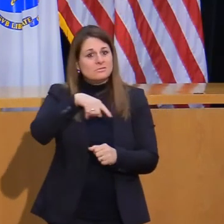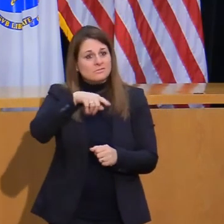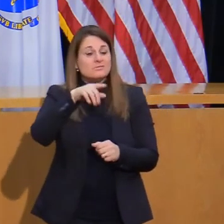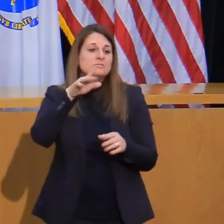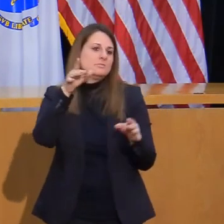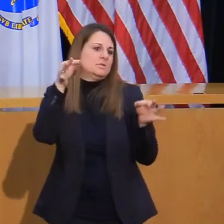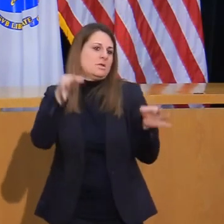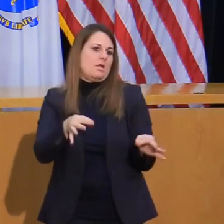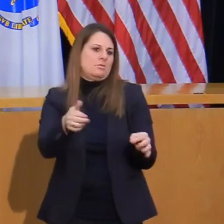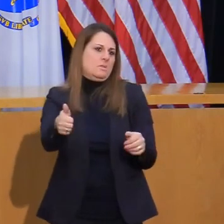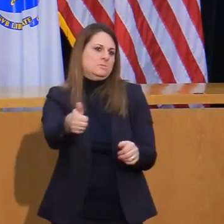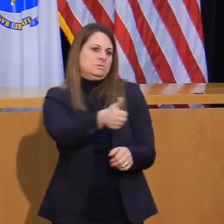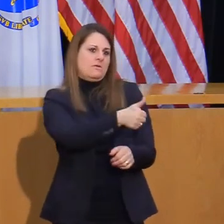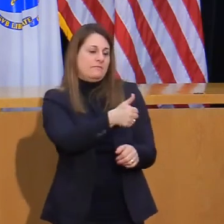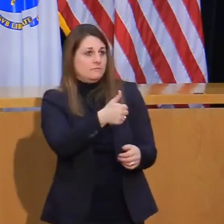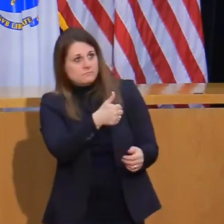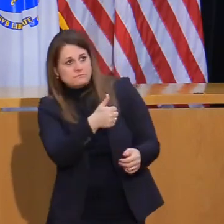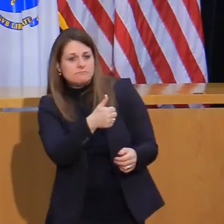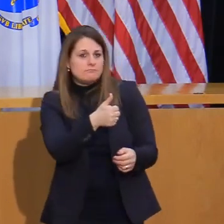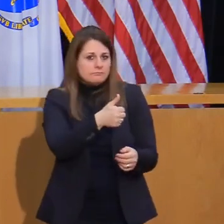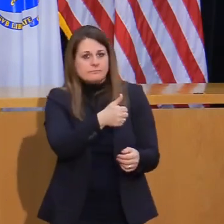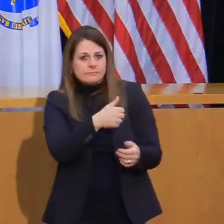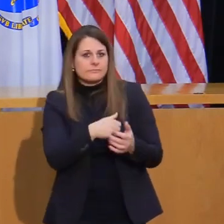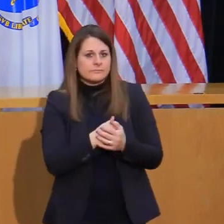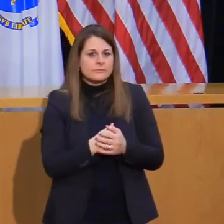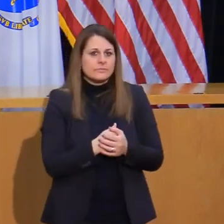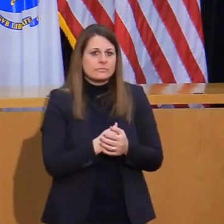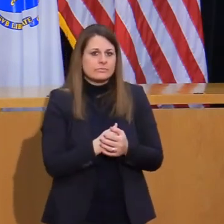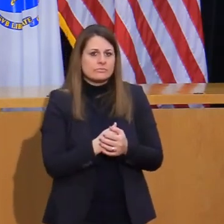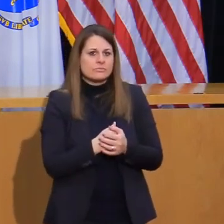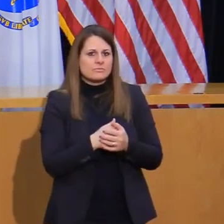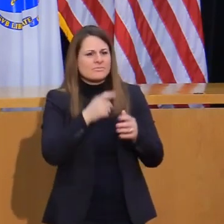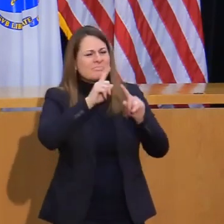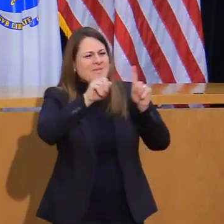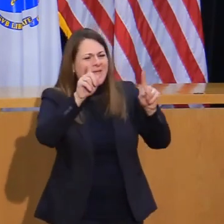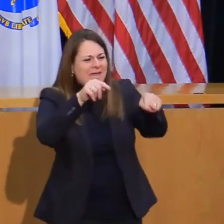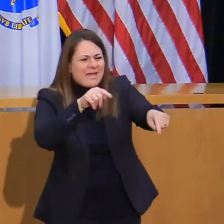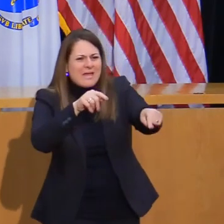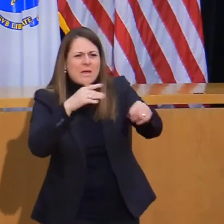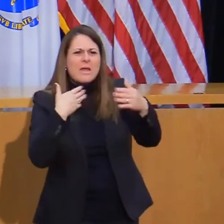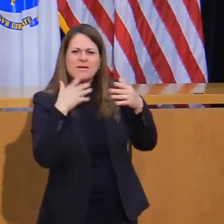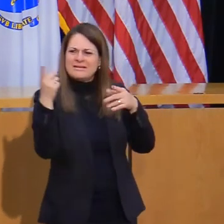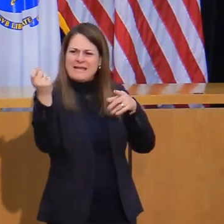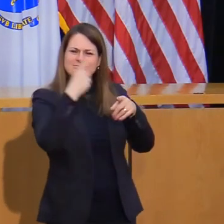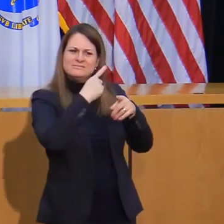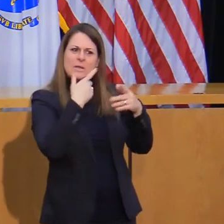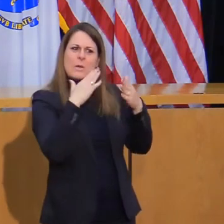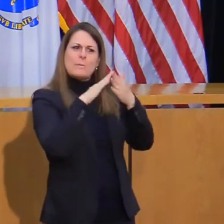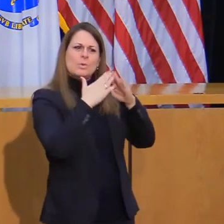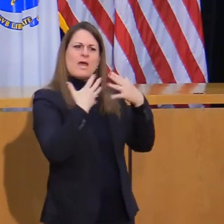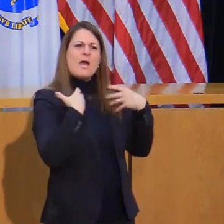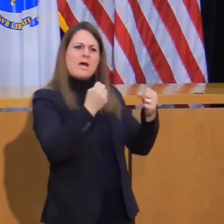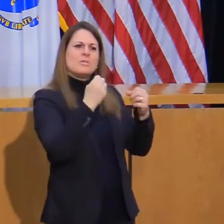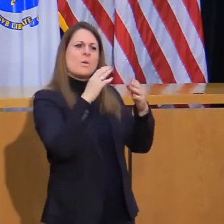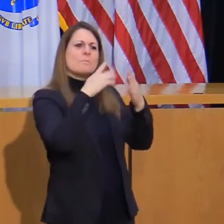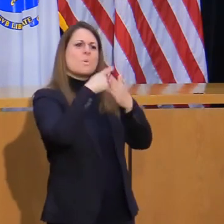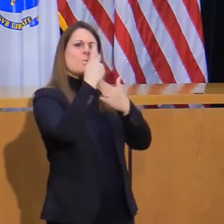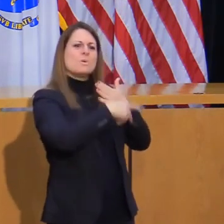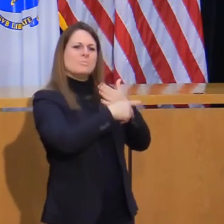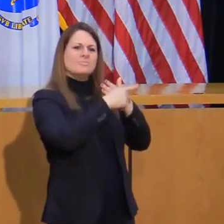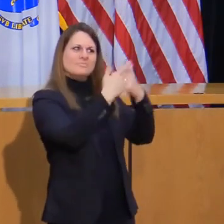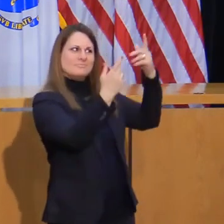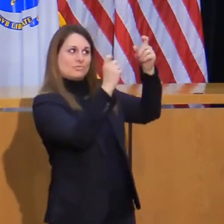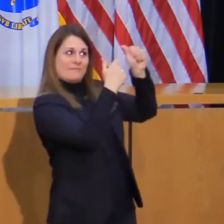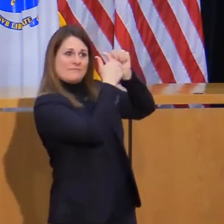health centers are also part of the universe that would be associated with what you're talking about? Yeah, the Biden people had put out that they were